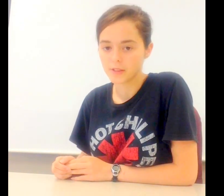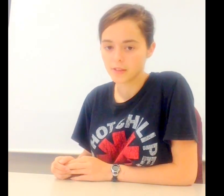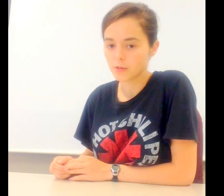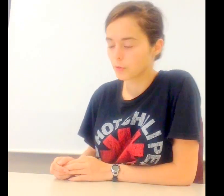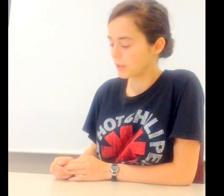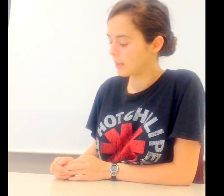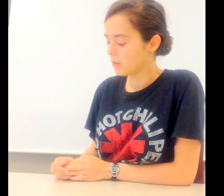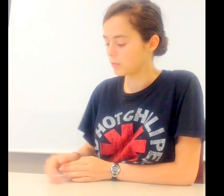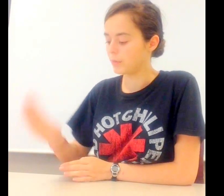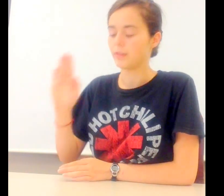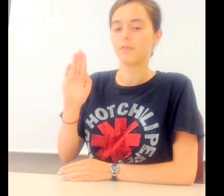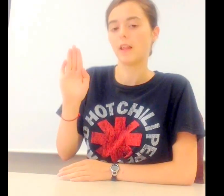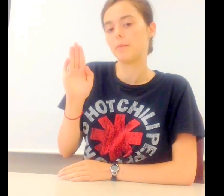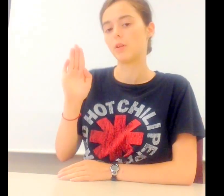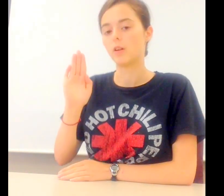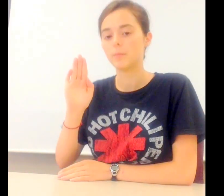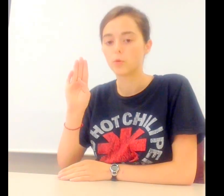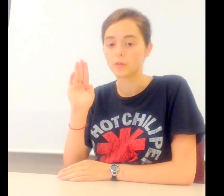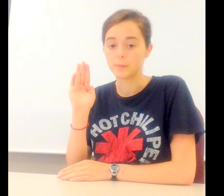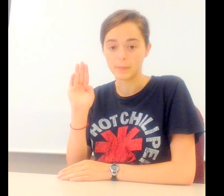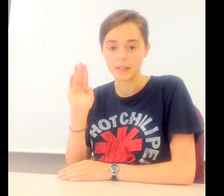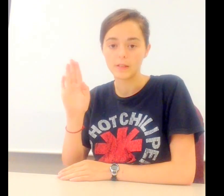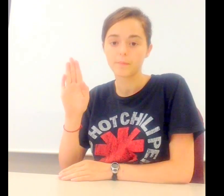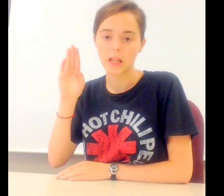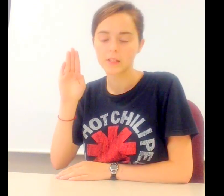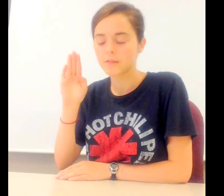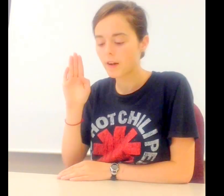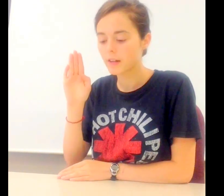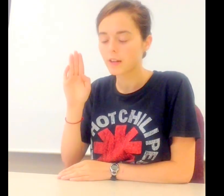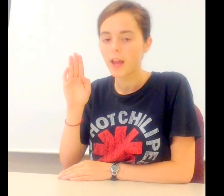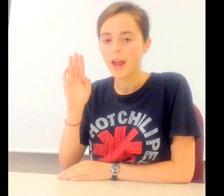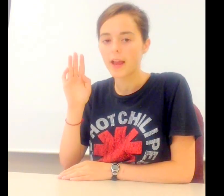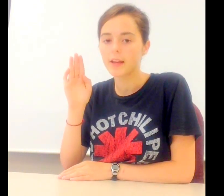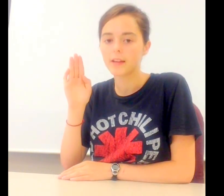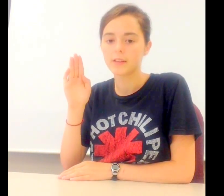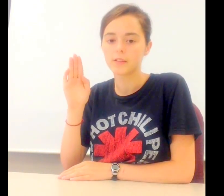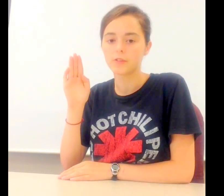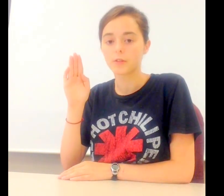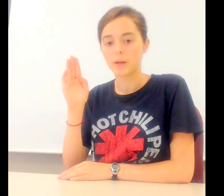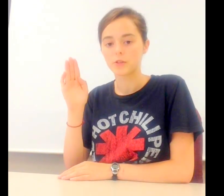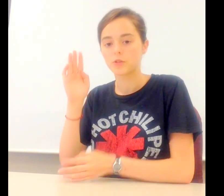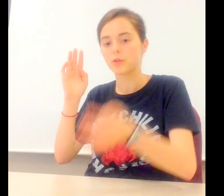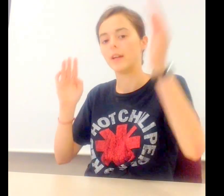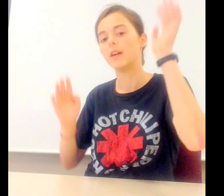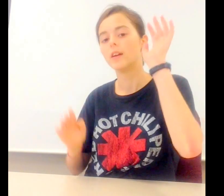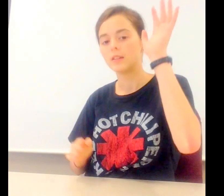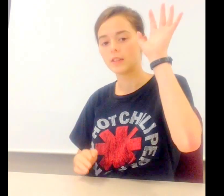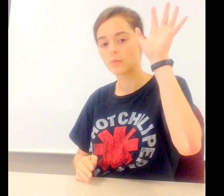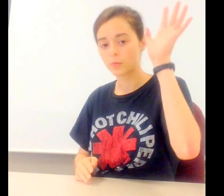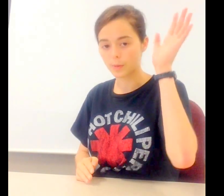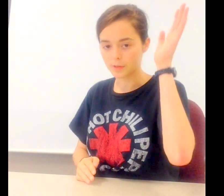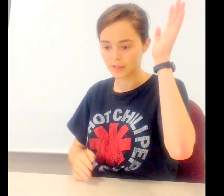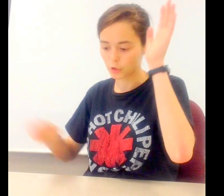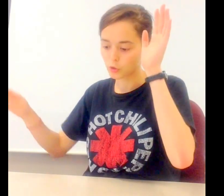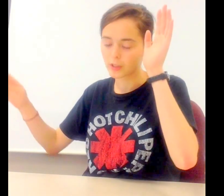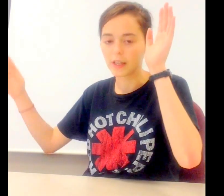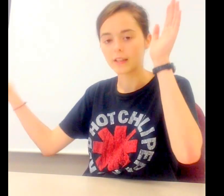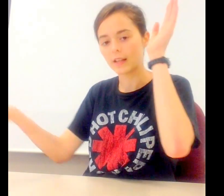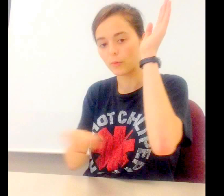in this story would be the flat palm or the B classifier, and during my story, this would represent the tree, and then I would